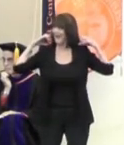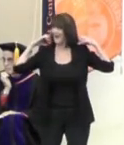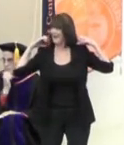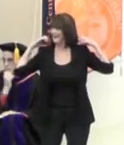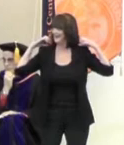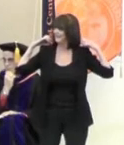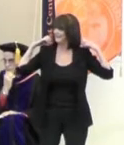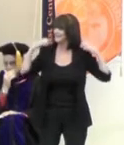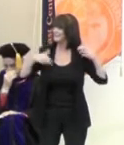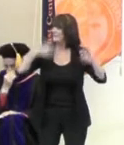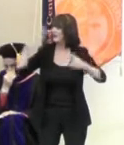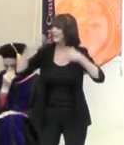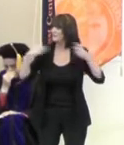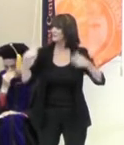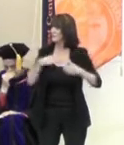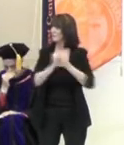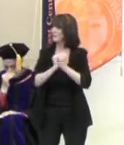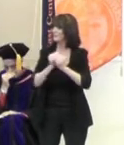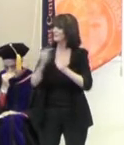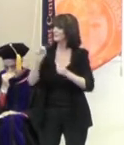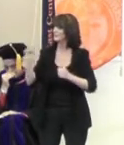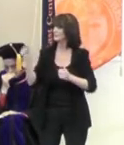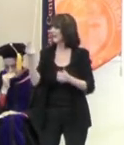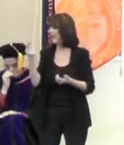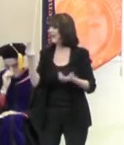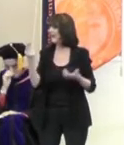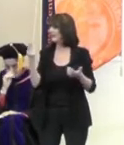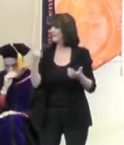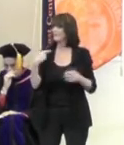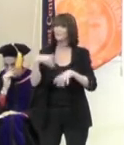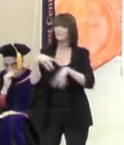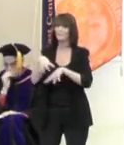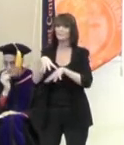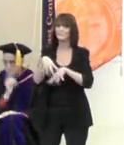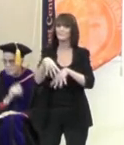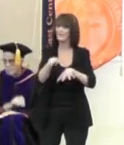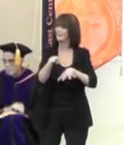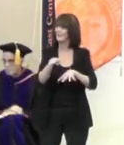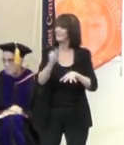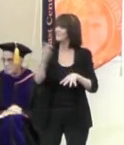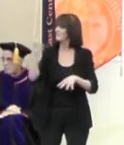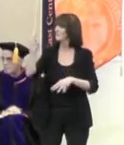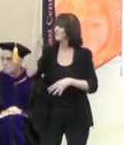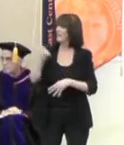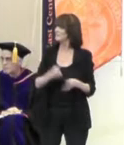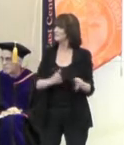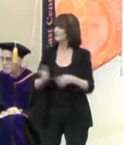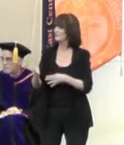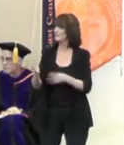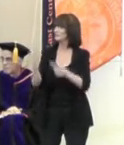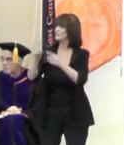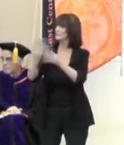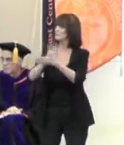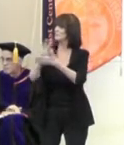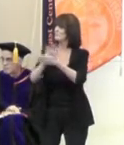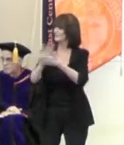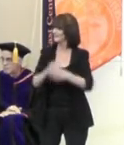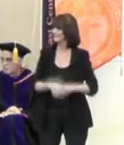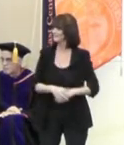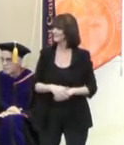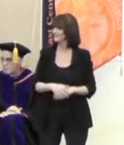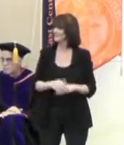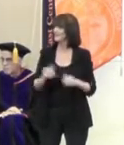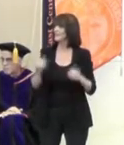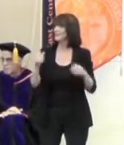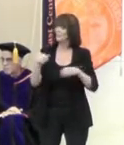shoulders. Hollered, we're with Nigh, we're with Nigh. And we paraded down Main Street to the movie house for the